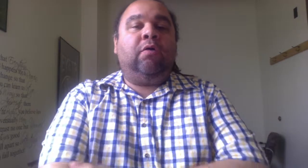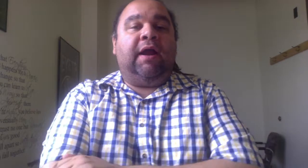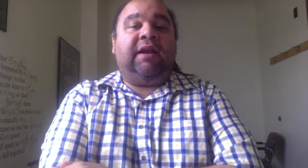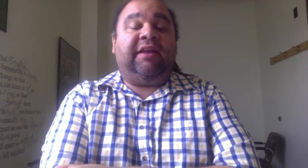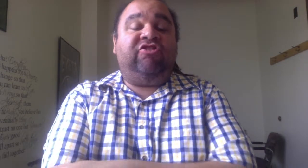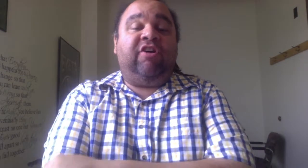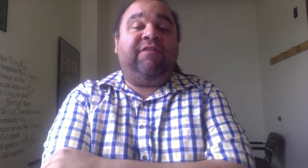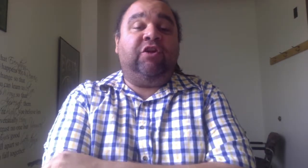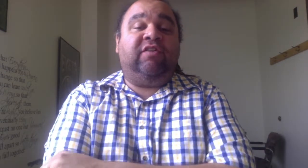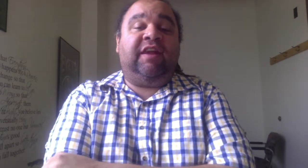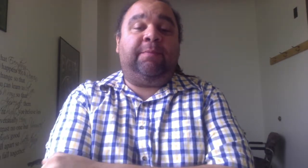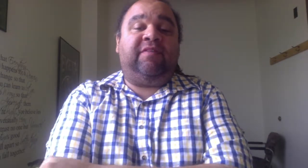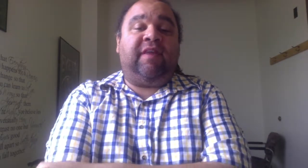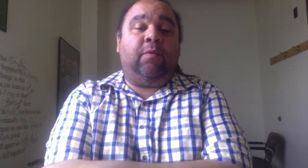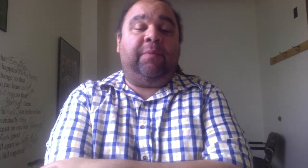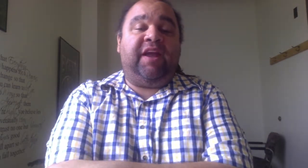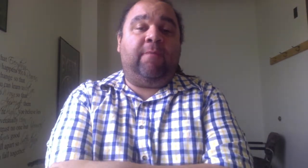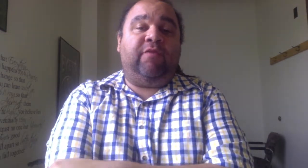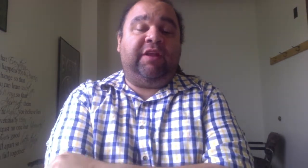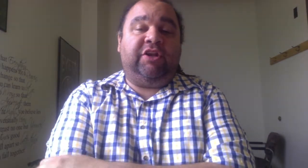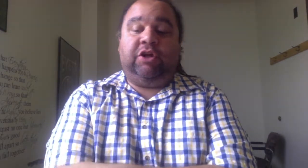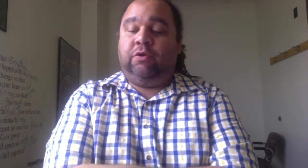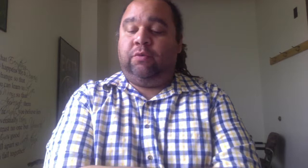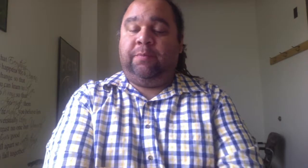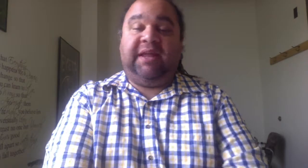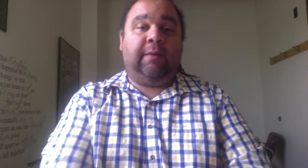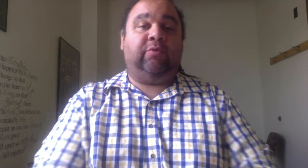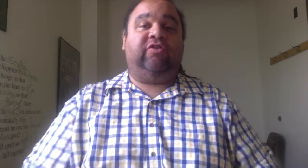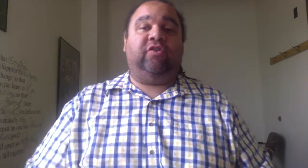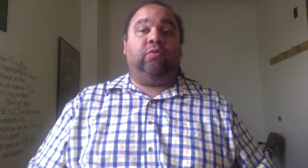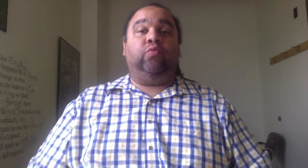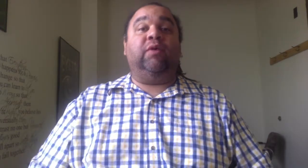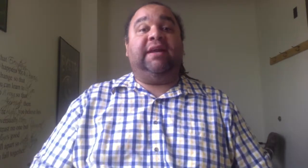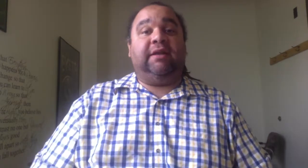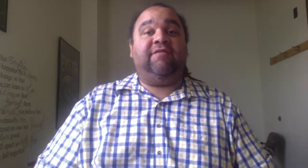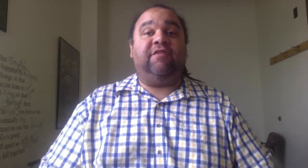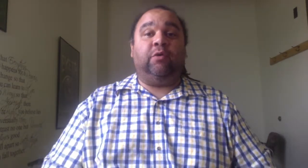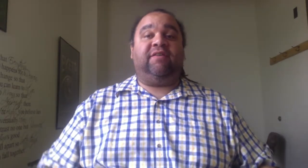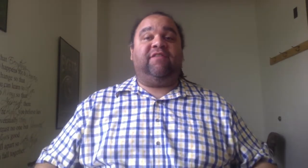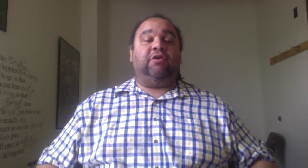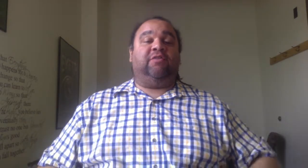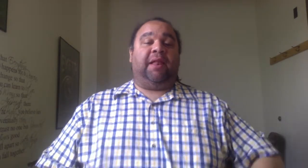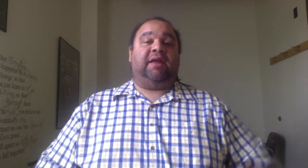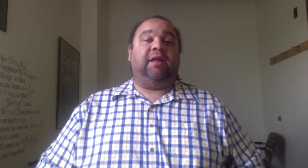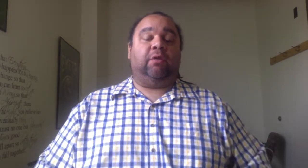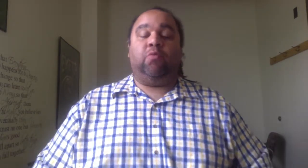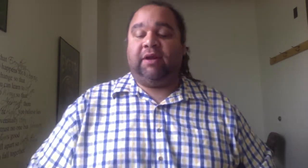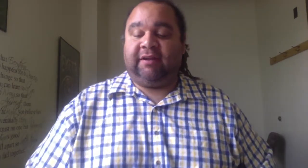All right, I'd like to share a few tips that will be helpful in you being able to read fluent fingerspelling a little more